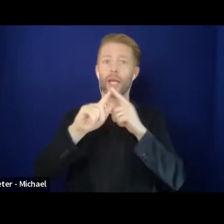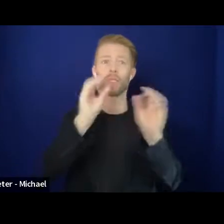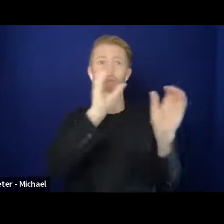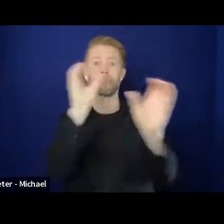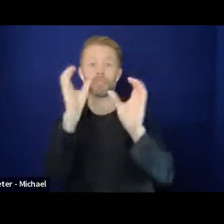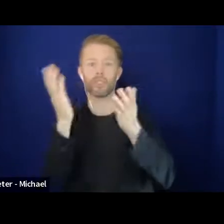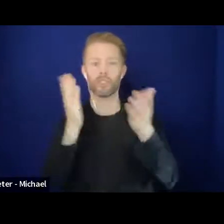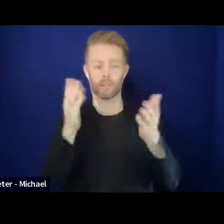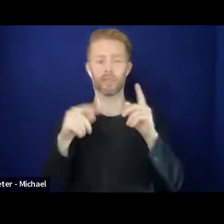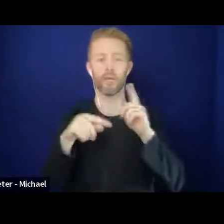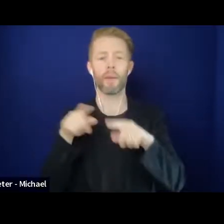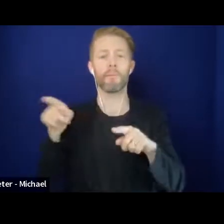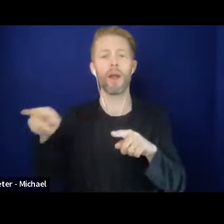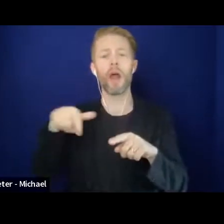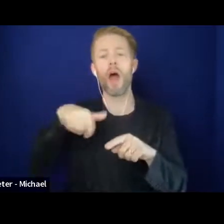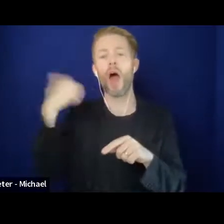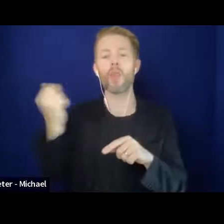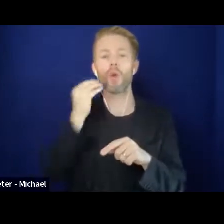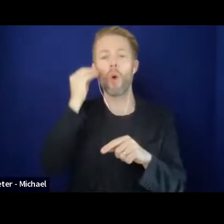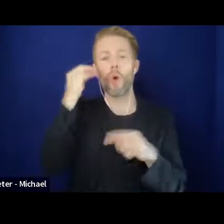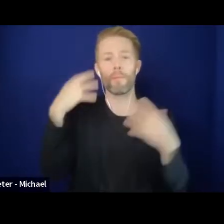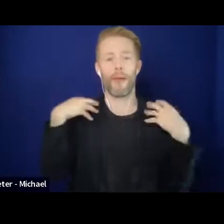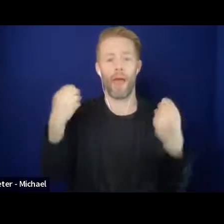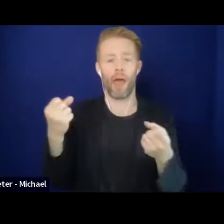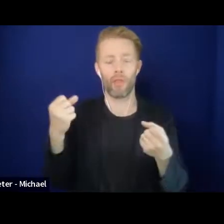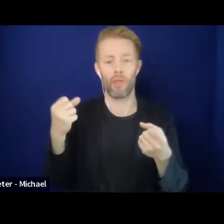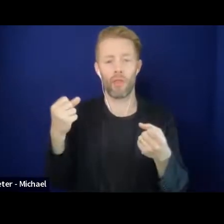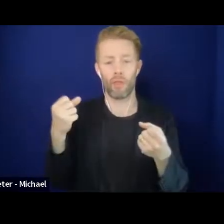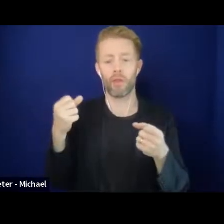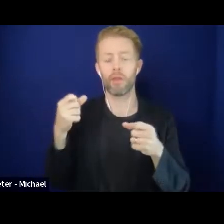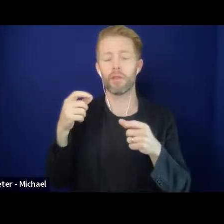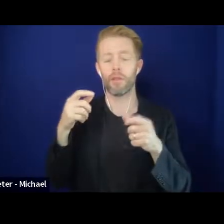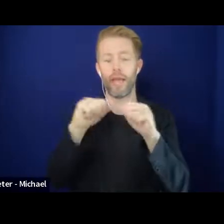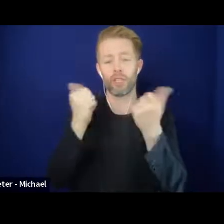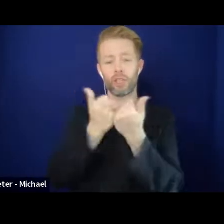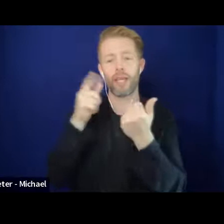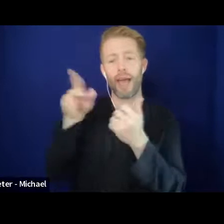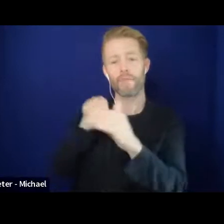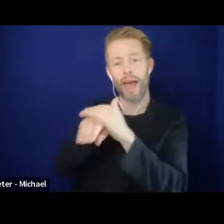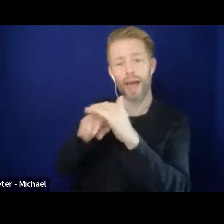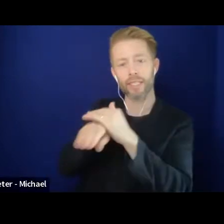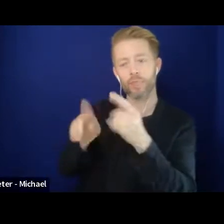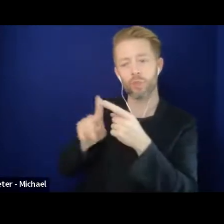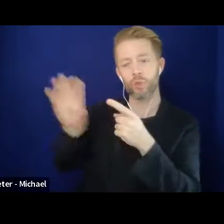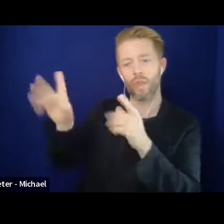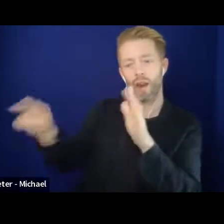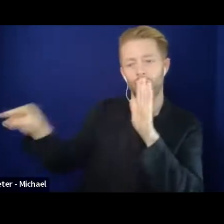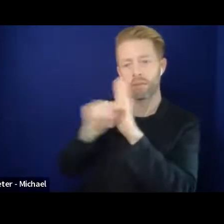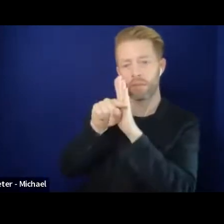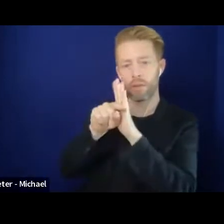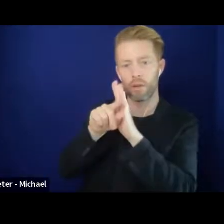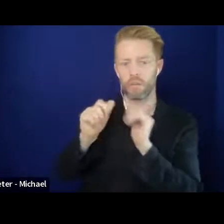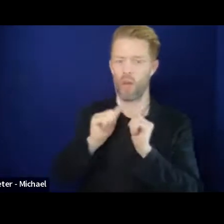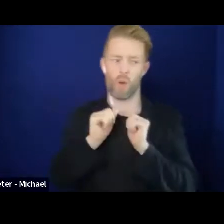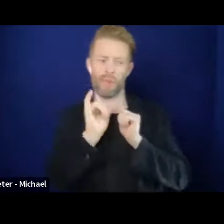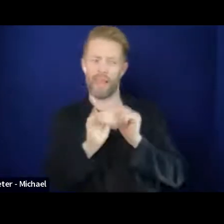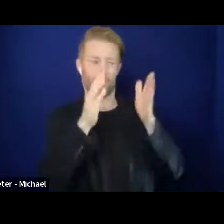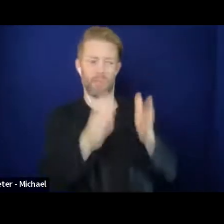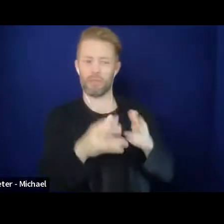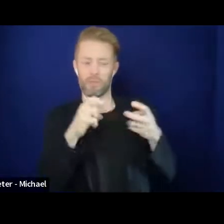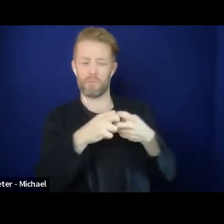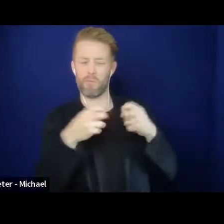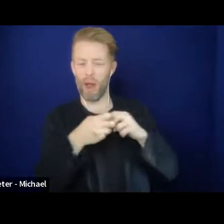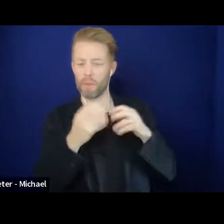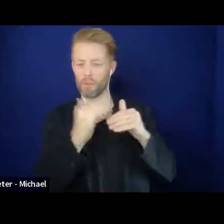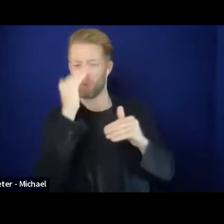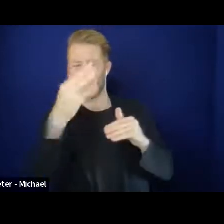there's another home health agency that has access to that data, and therefore they don't want to take on that person as a client. And so